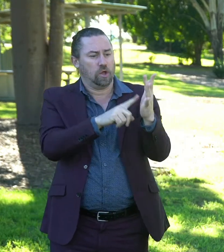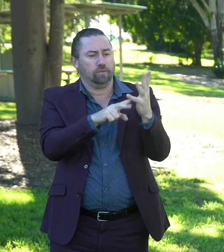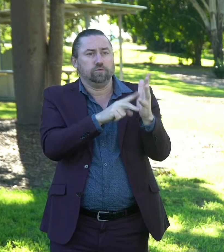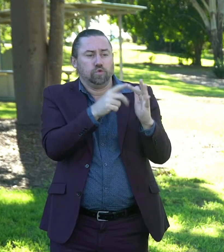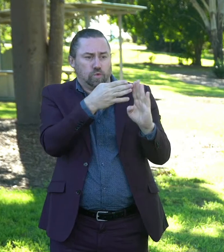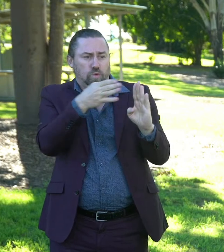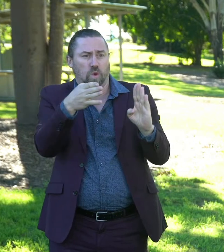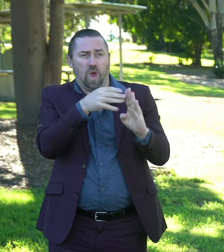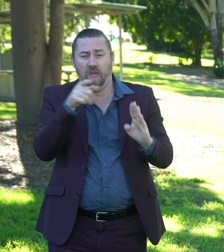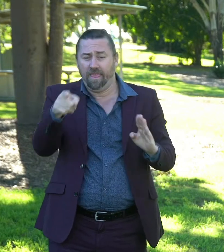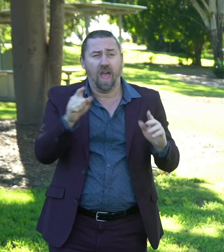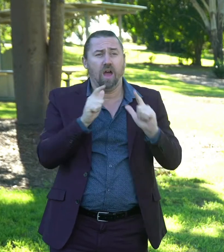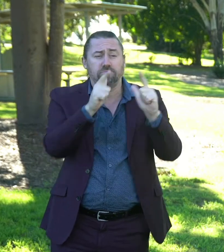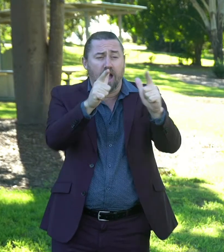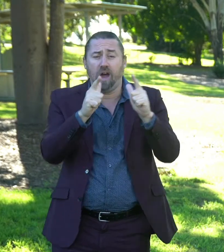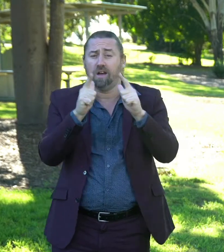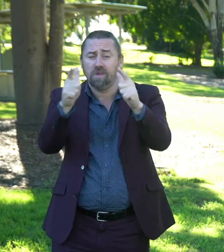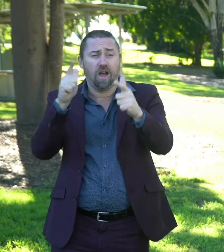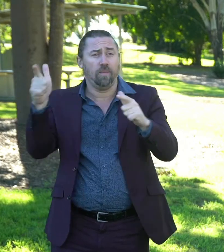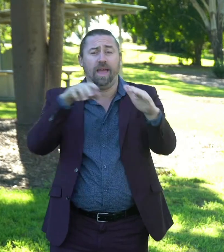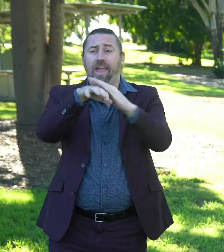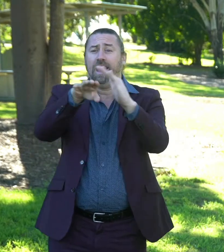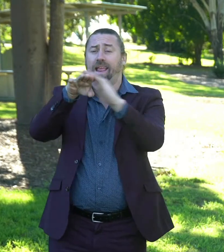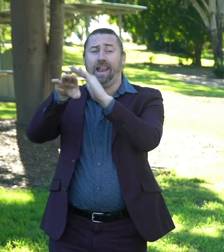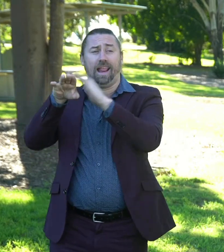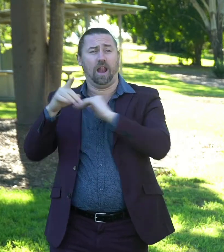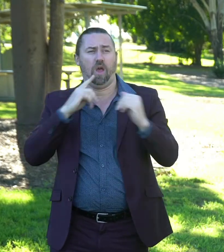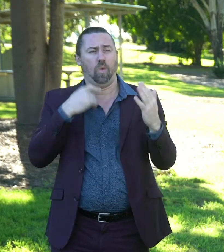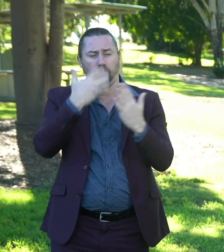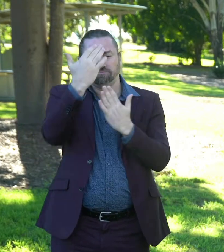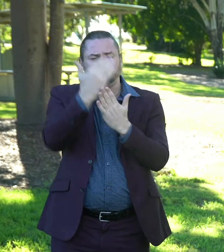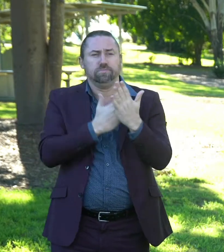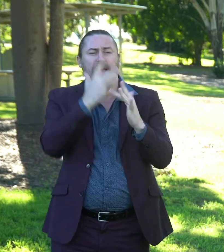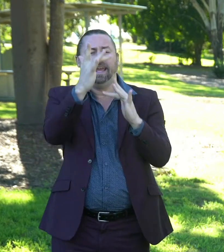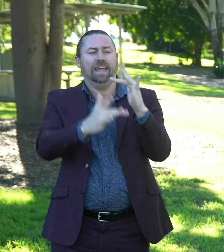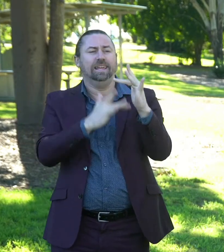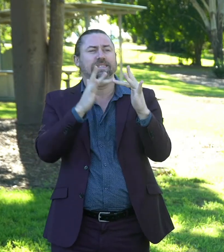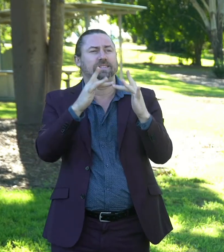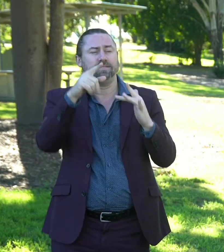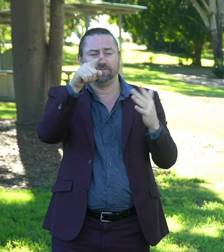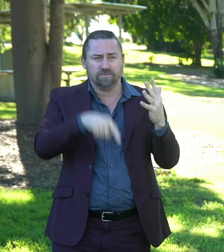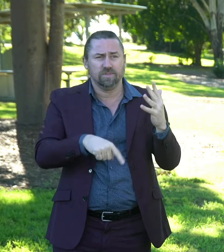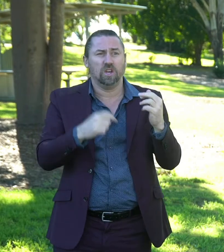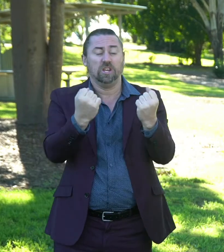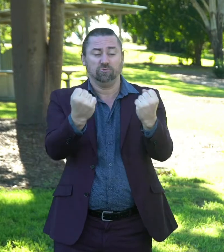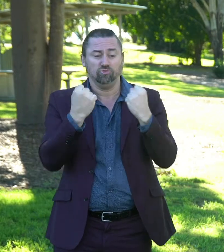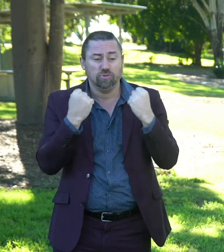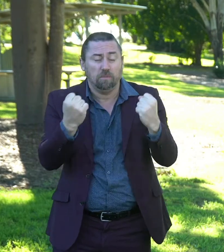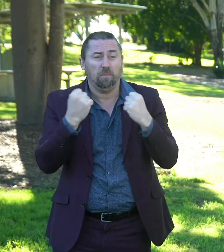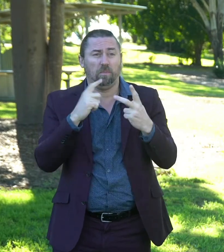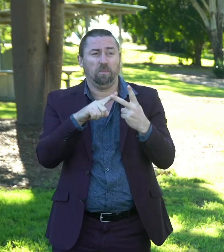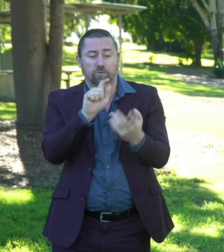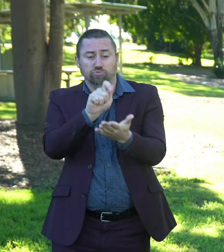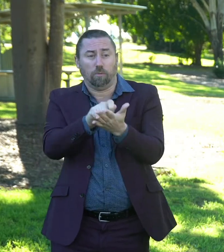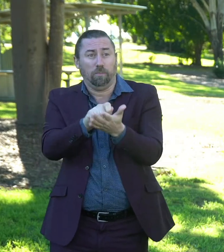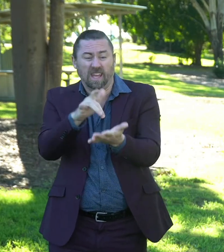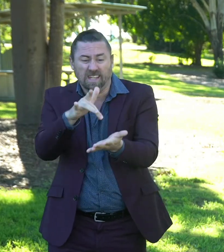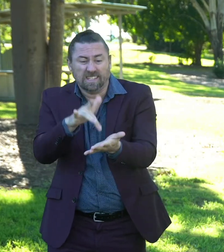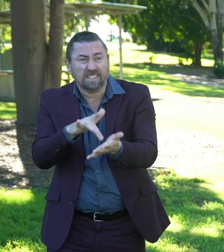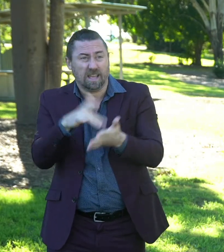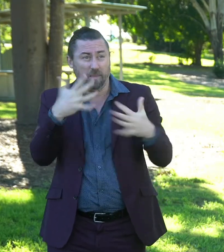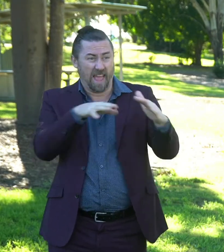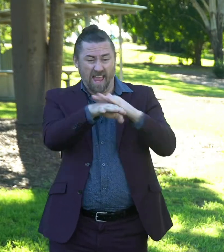a lot of sites throughout the community, which we'll put up on our website, several gyms, several shopping centres,